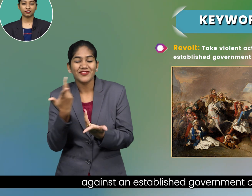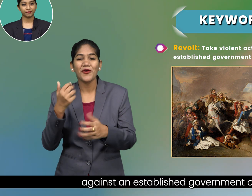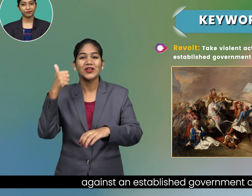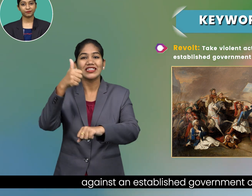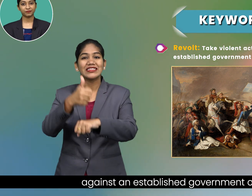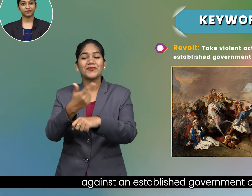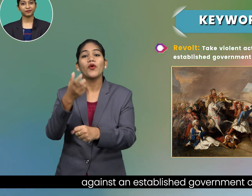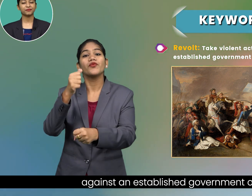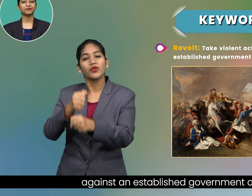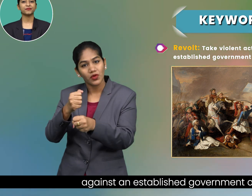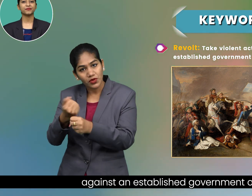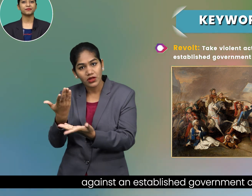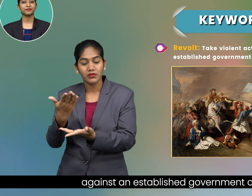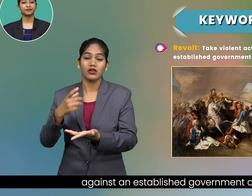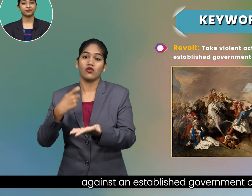ruler.